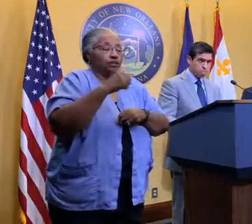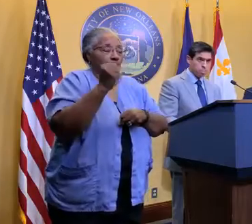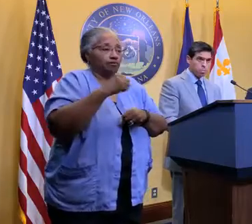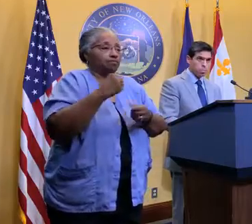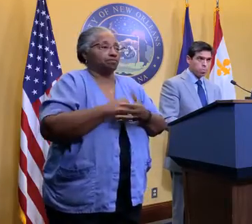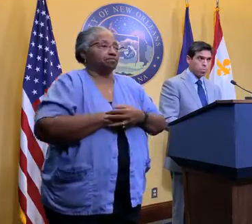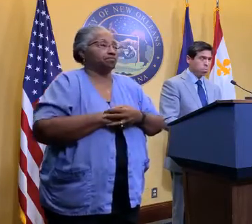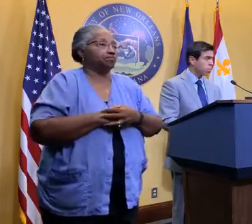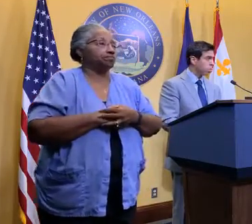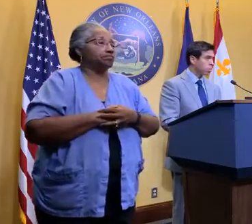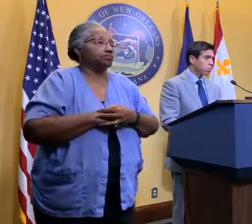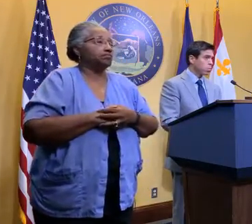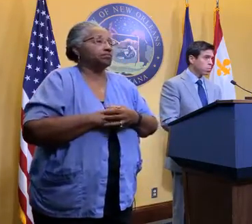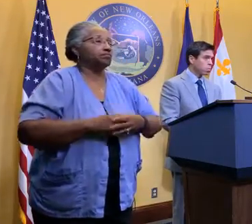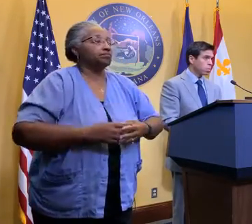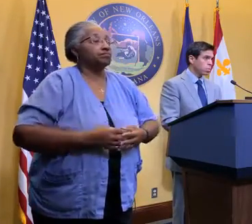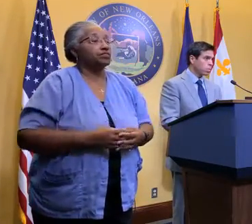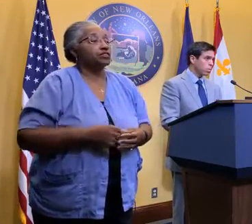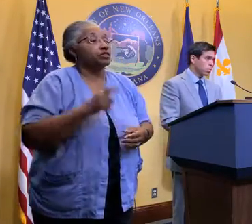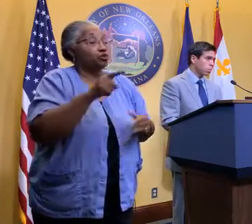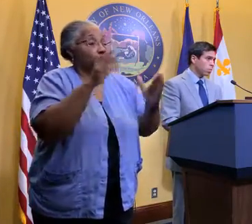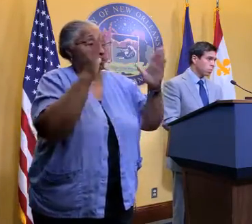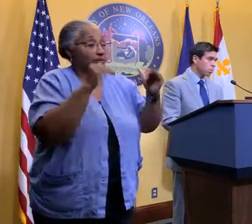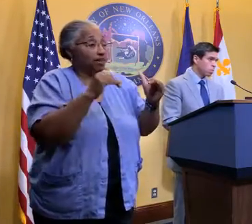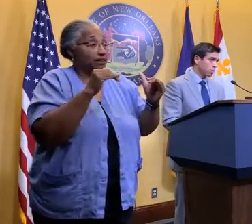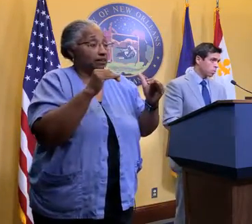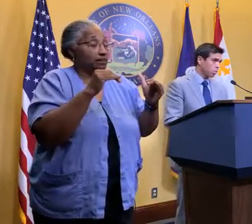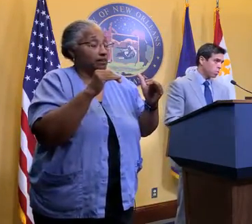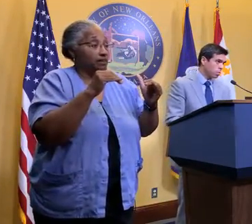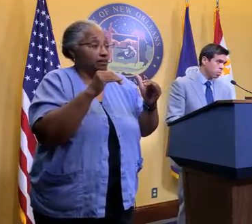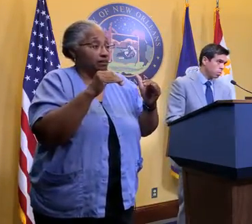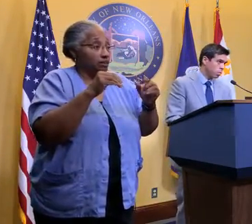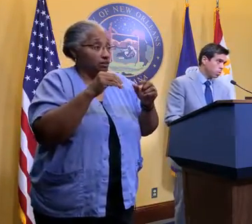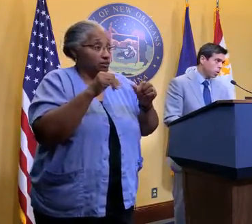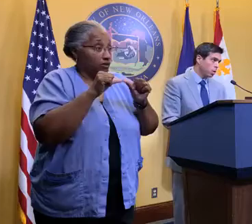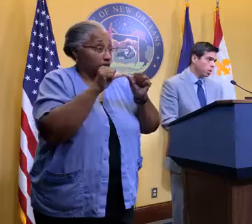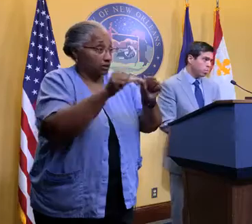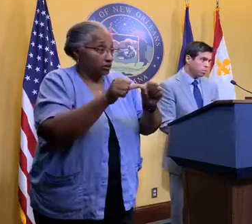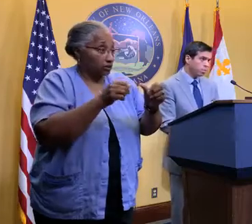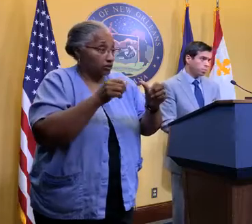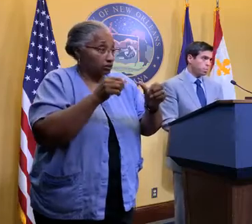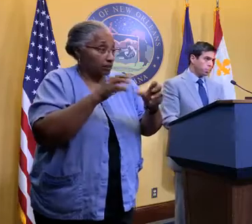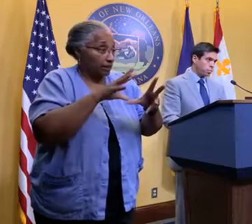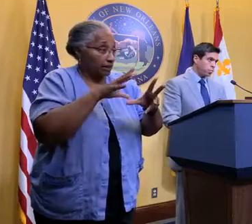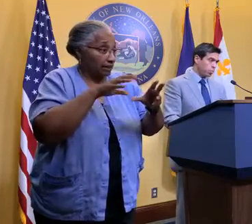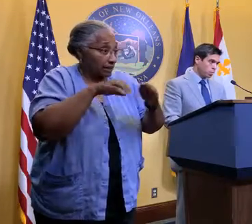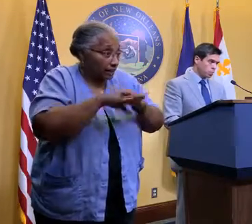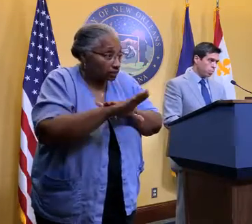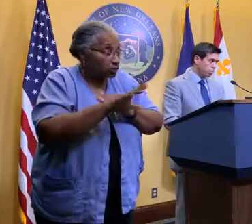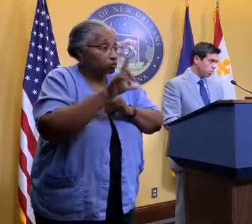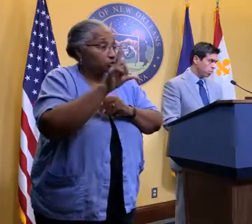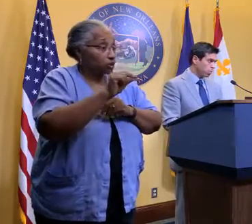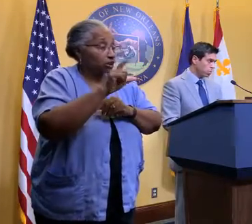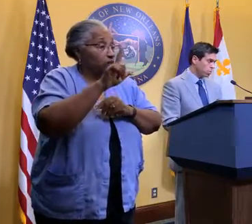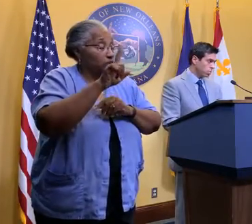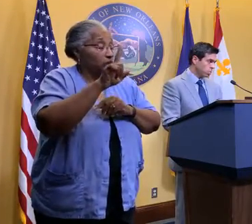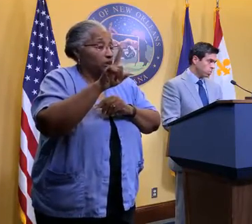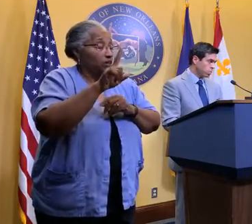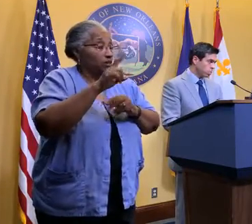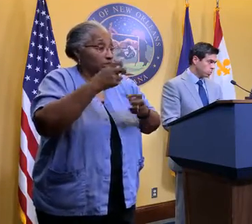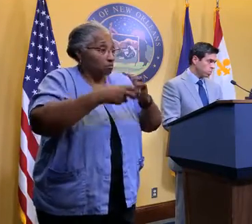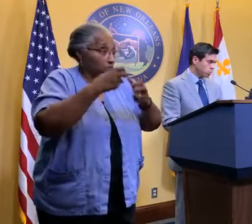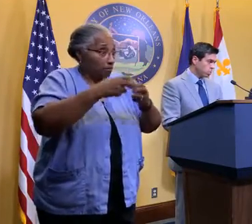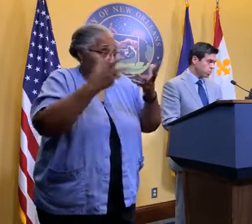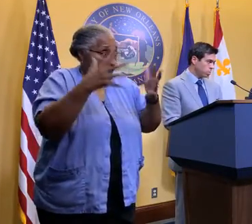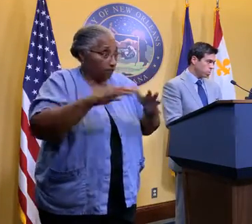Okay. WGNO. Are you expecting them to go on to 2021? This isn't a problem that's gonna end at, you know, January 1, right?